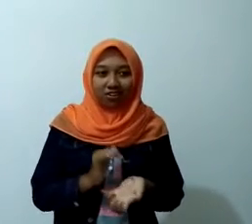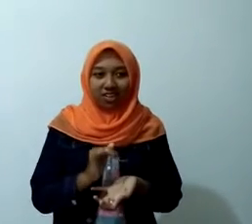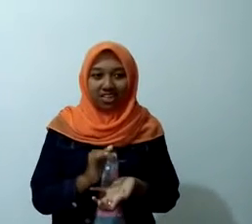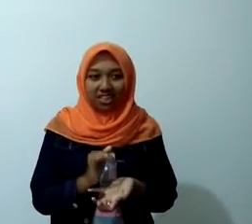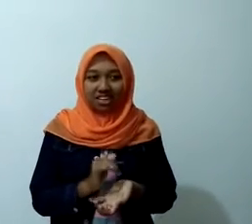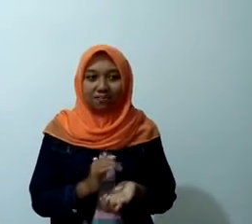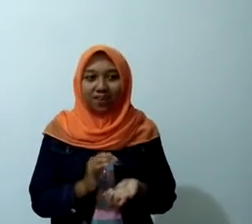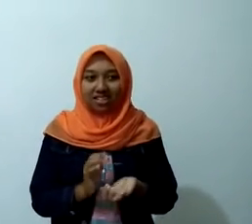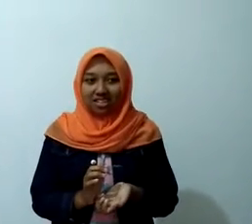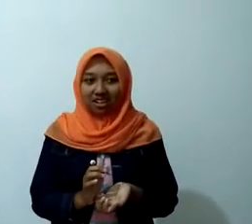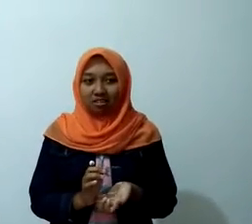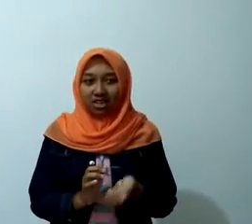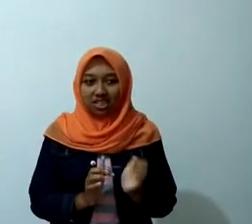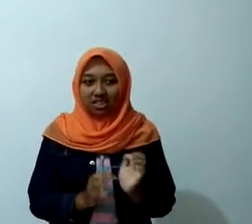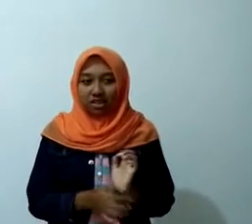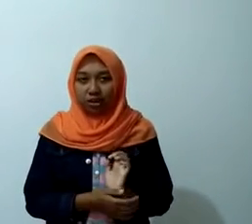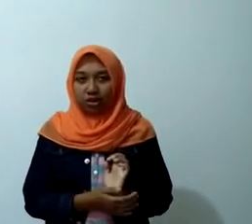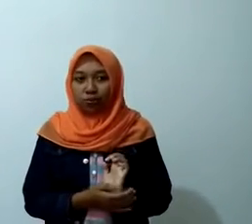intelligence or knowledge. In a puzzle, one is